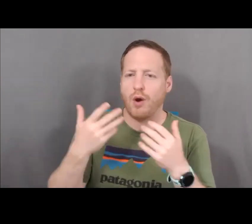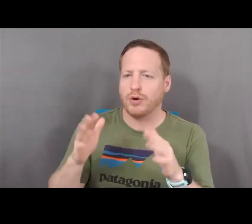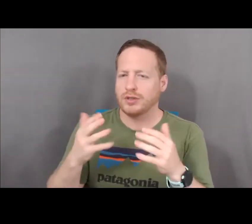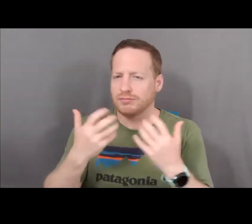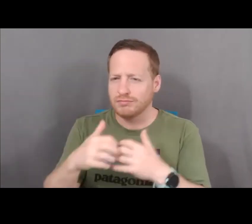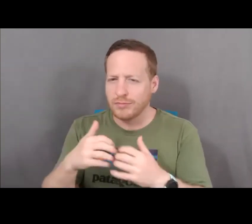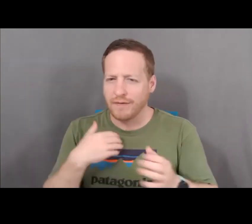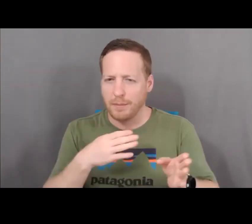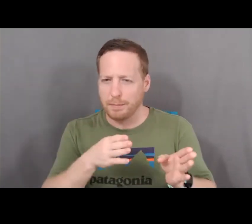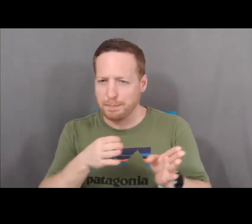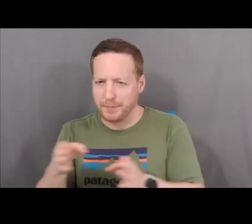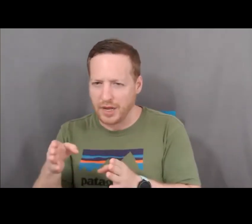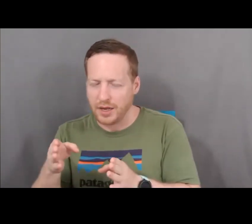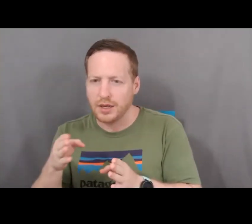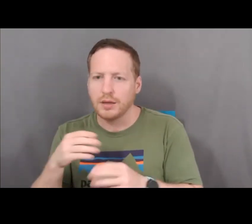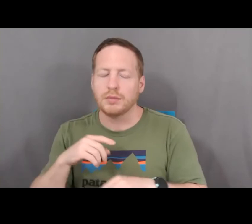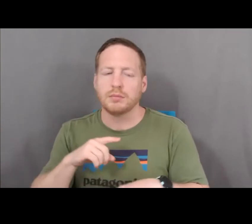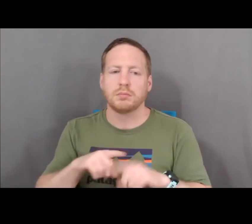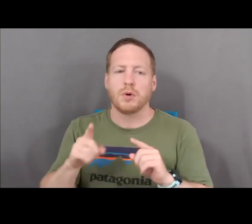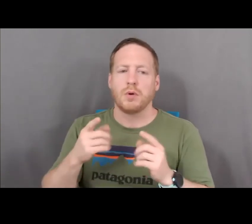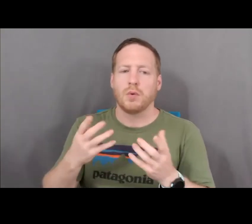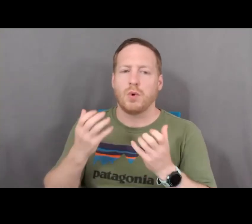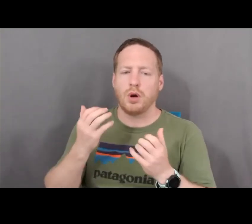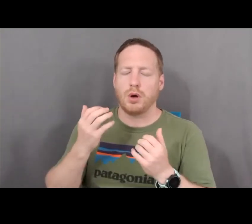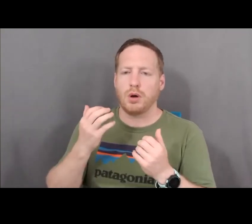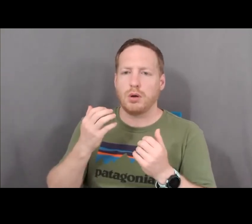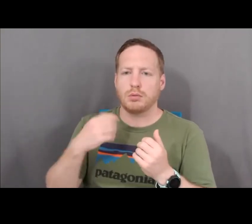I know, Ernest, you already spoke about it. There's been some plans about